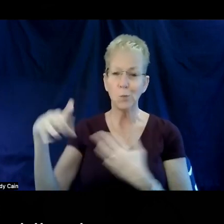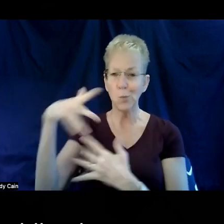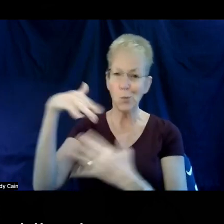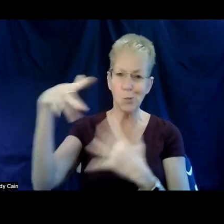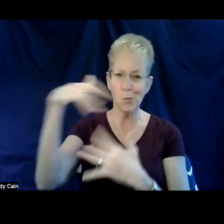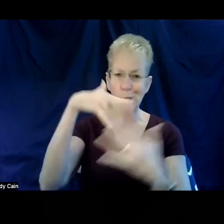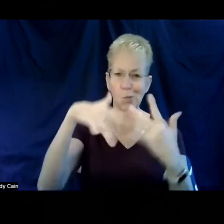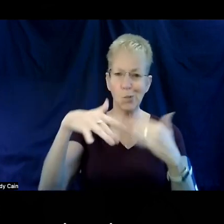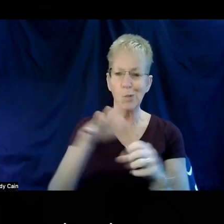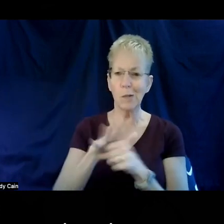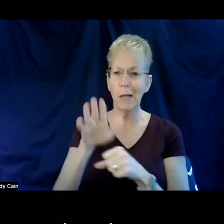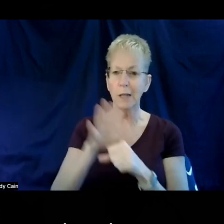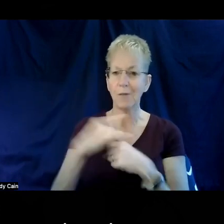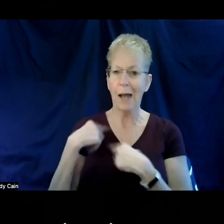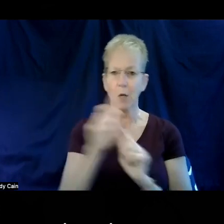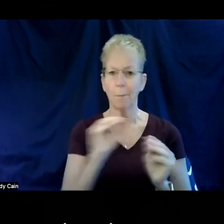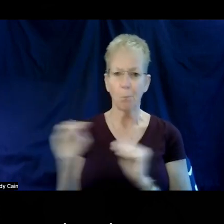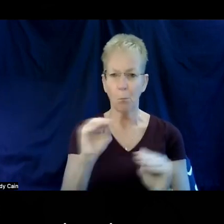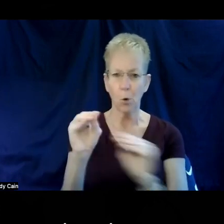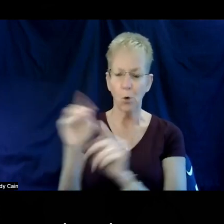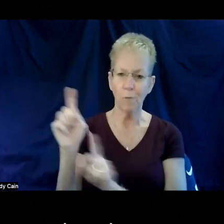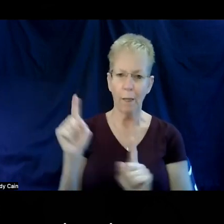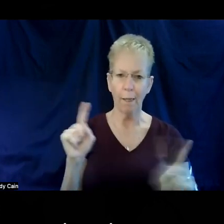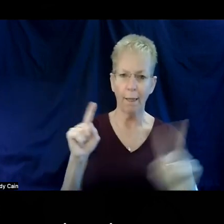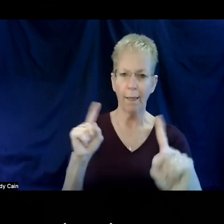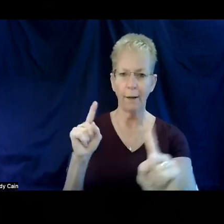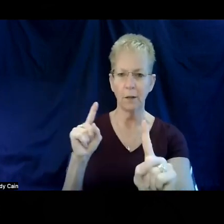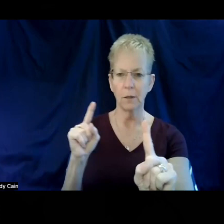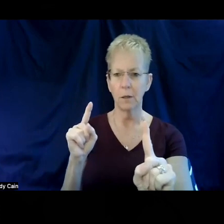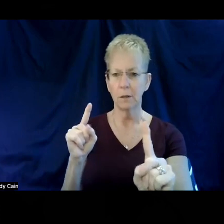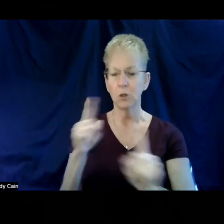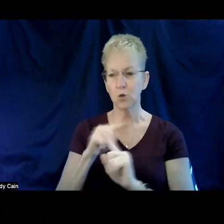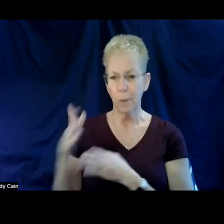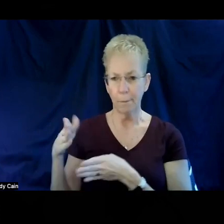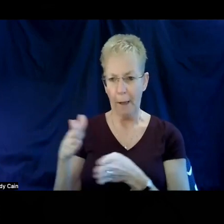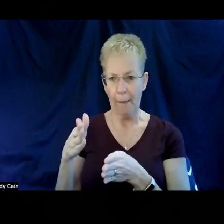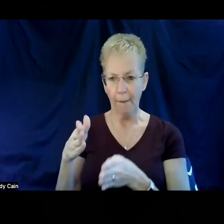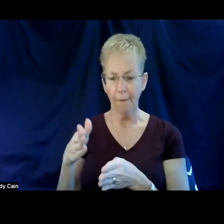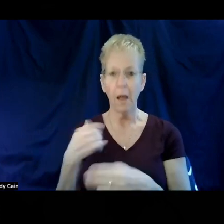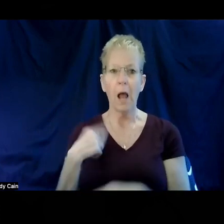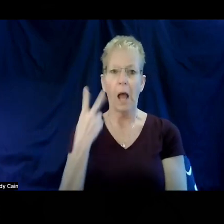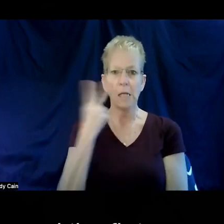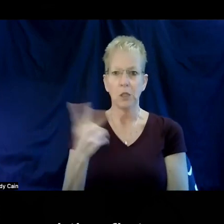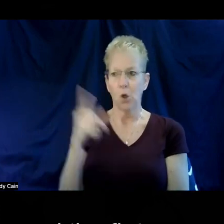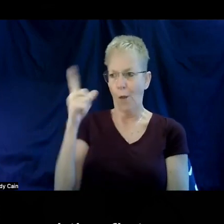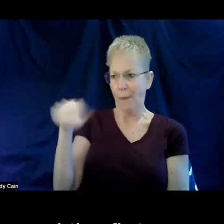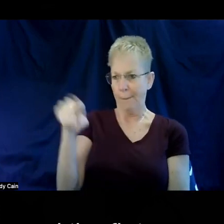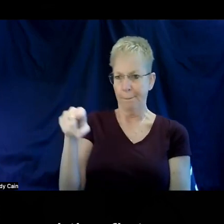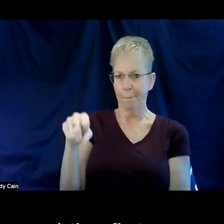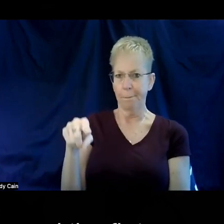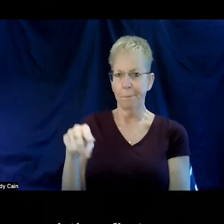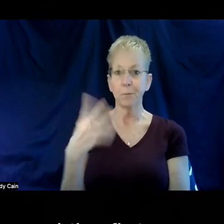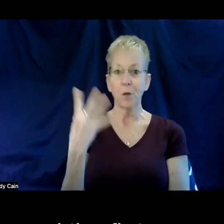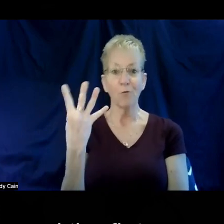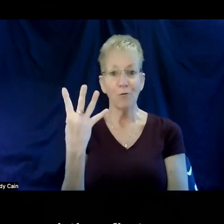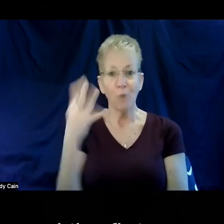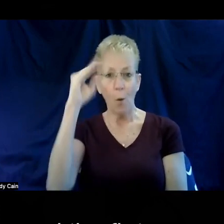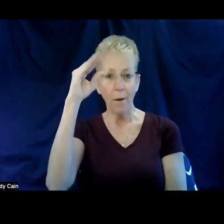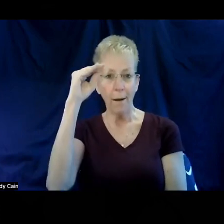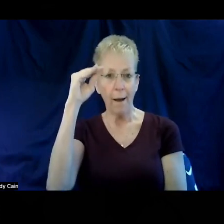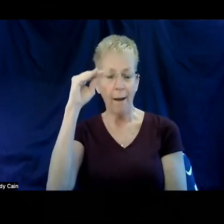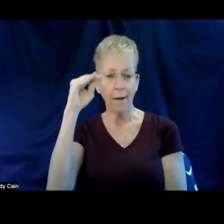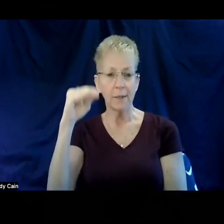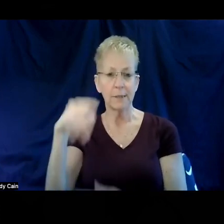noise for me to barrel around a couple of tombs and make my way to the path. That's when I saw them. 4 guys gathered around a flat